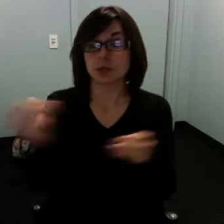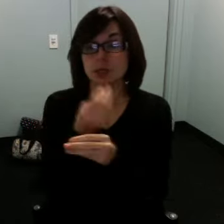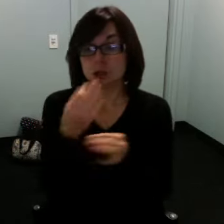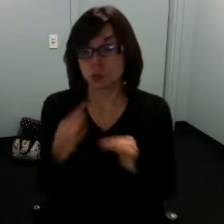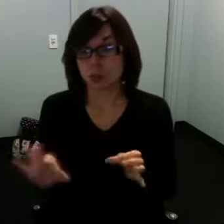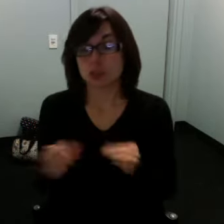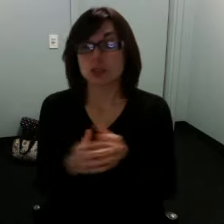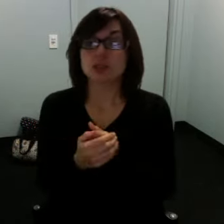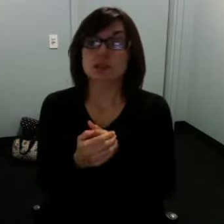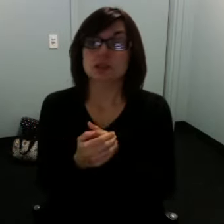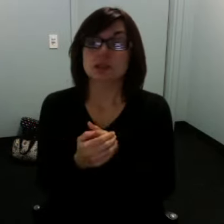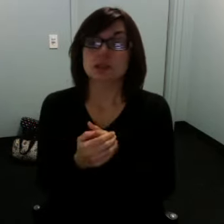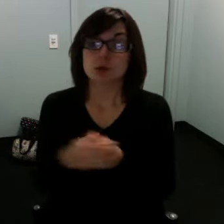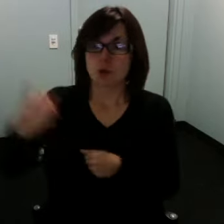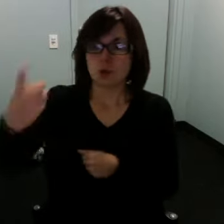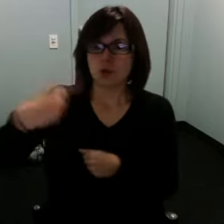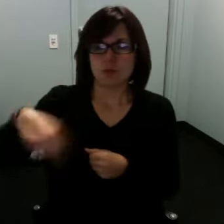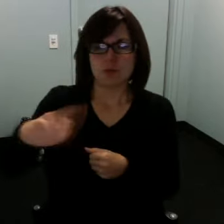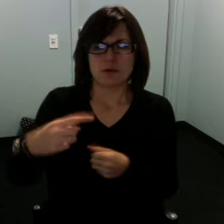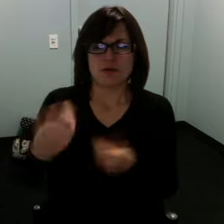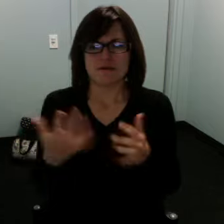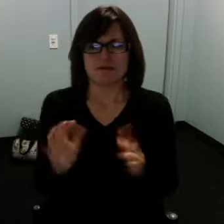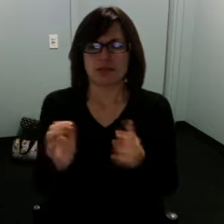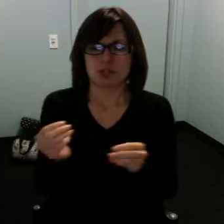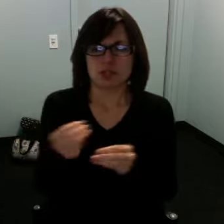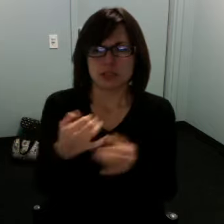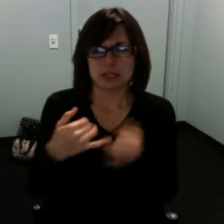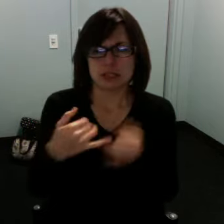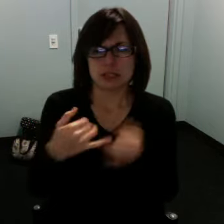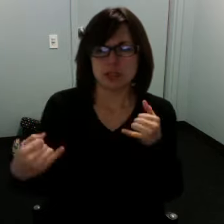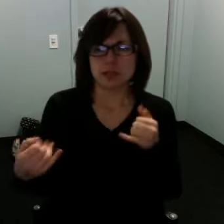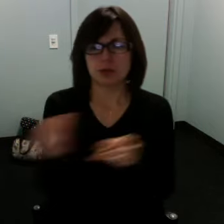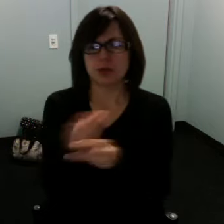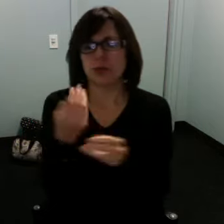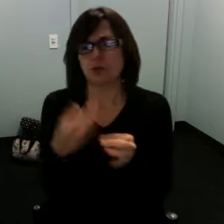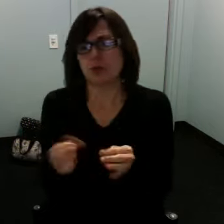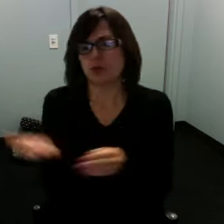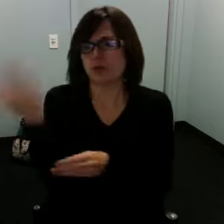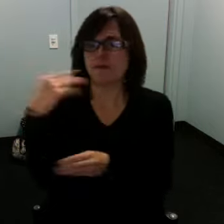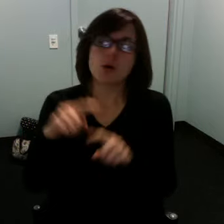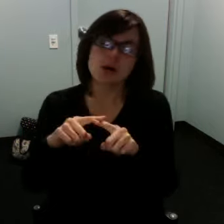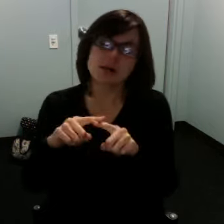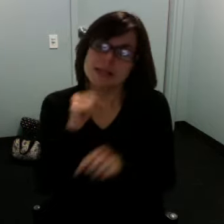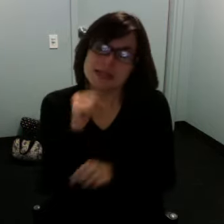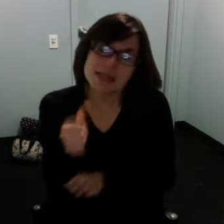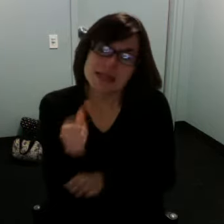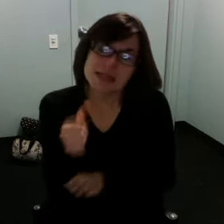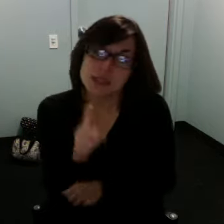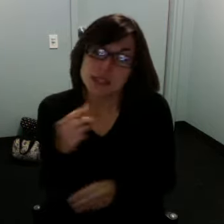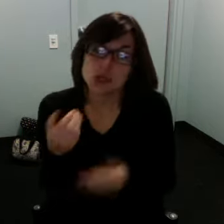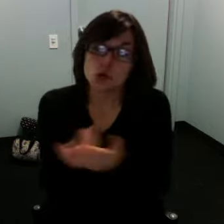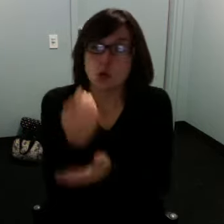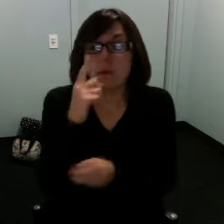dealing with linear equations already, so this isn't completely new, but the idea of a system of linear equations is new for